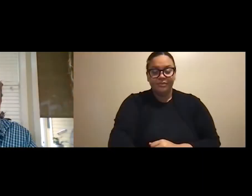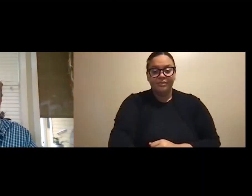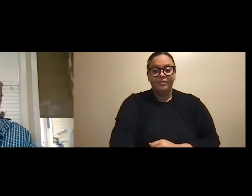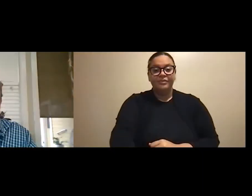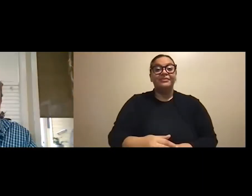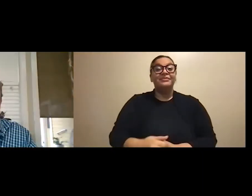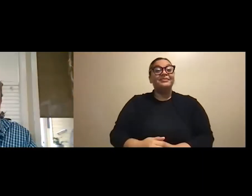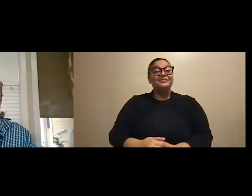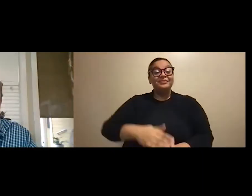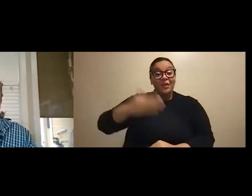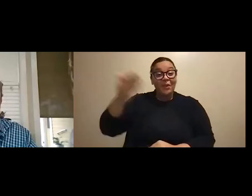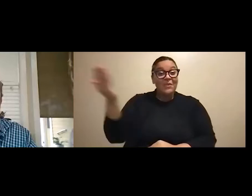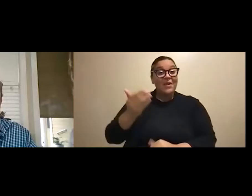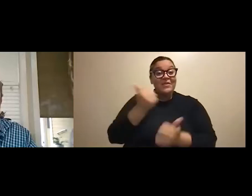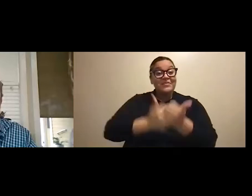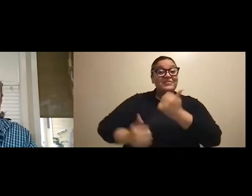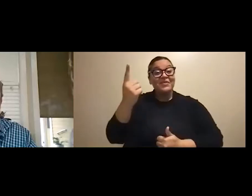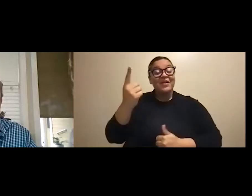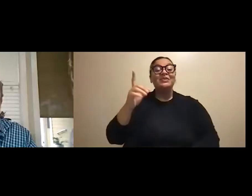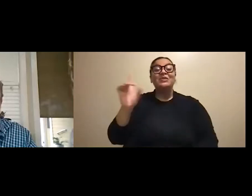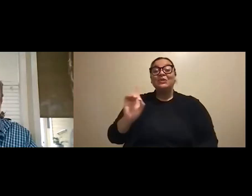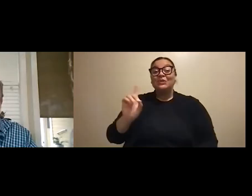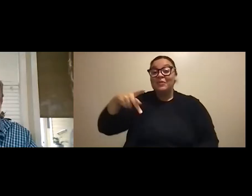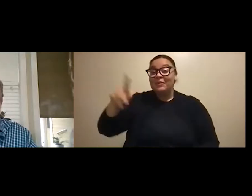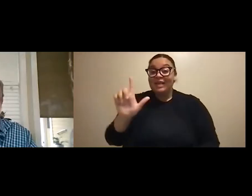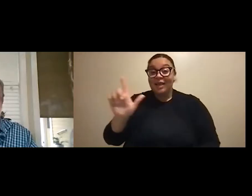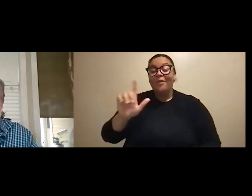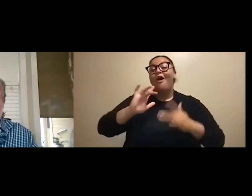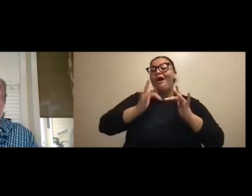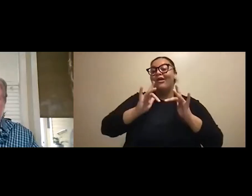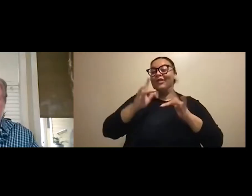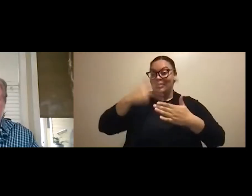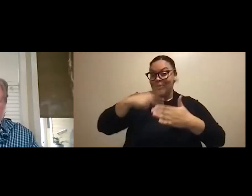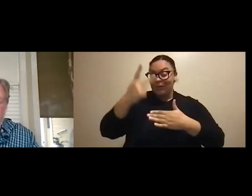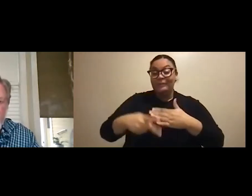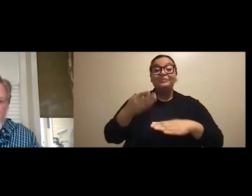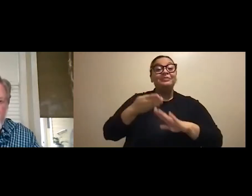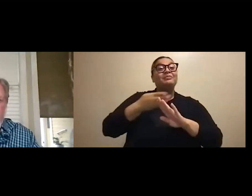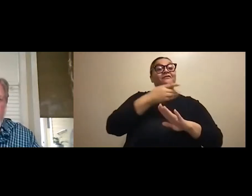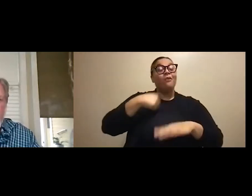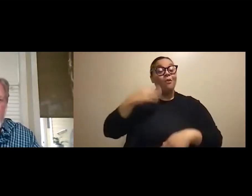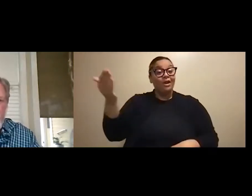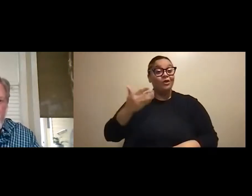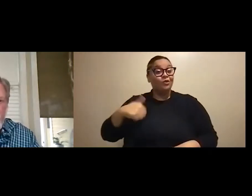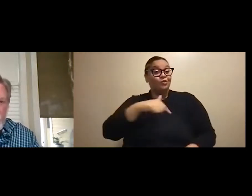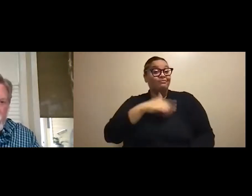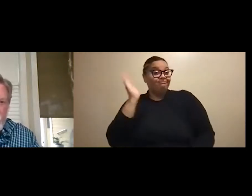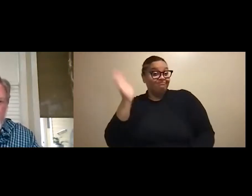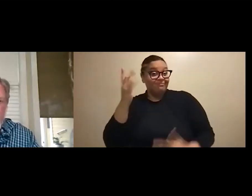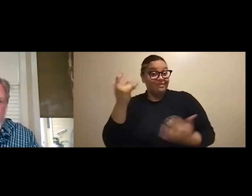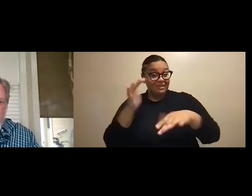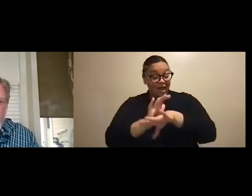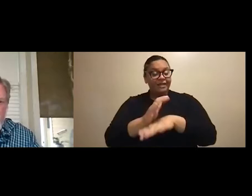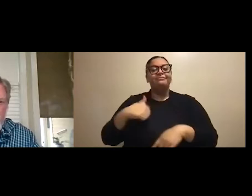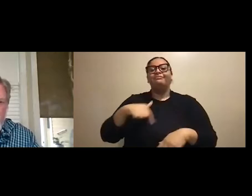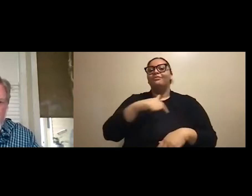Welcome everyone to Deschutes Public Library's online programming. Before I introduce tonight's speaker, just want to let you know that we have so